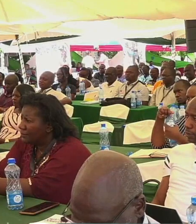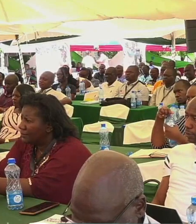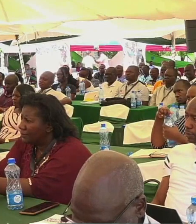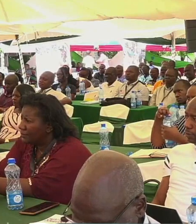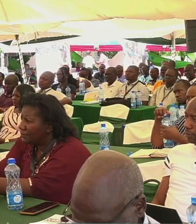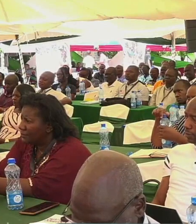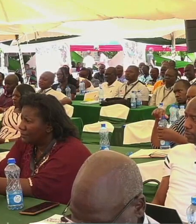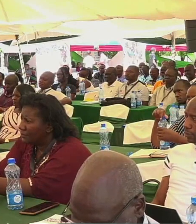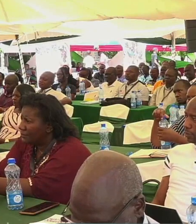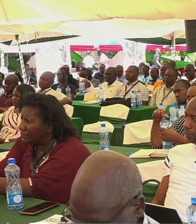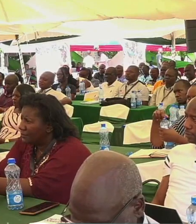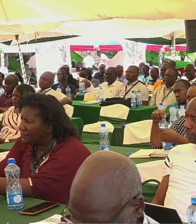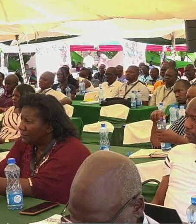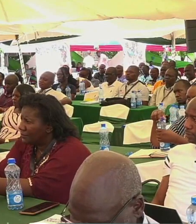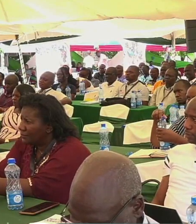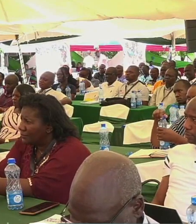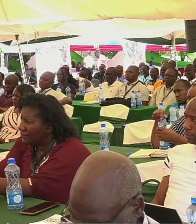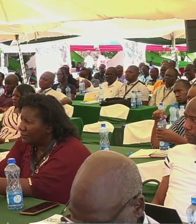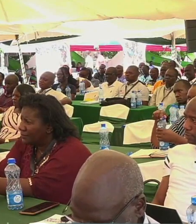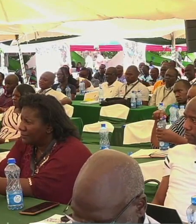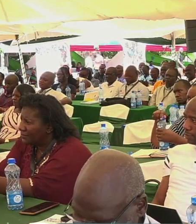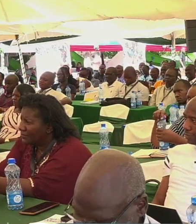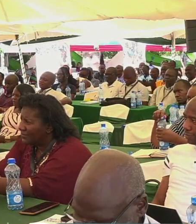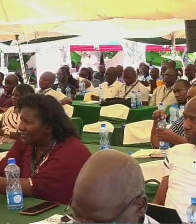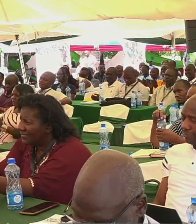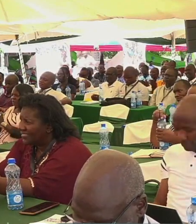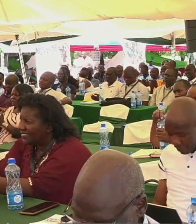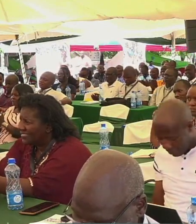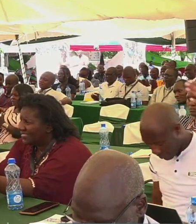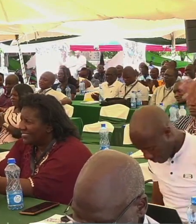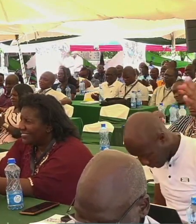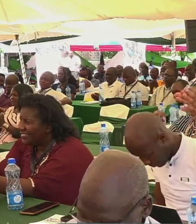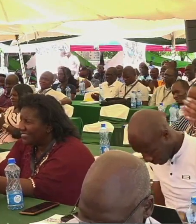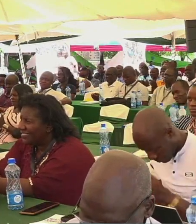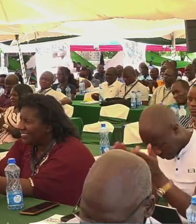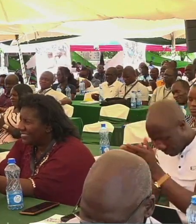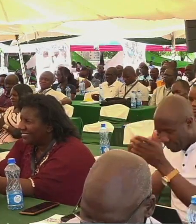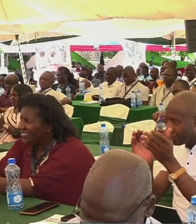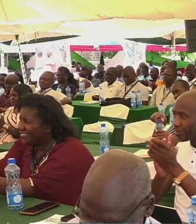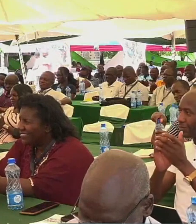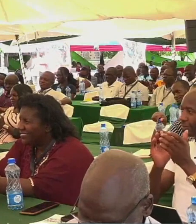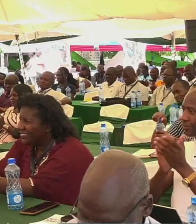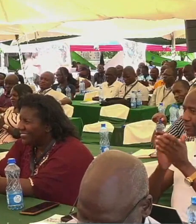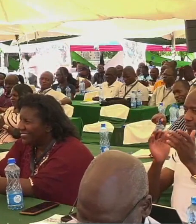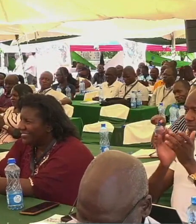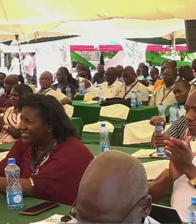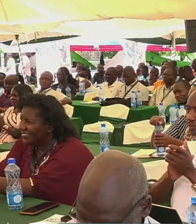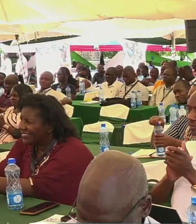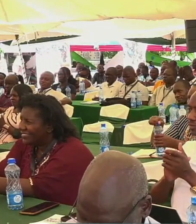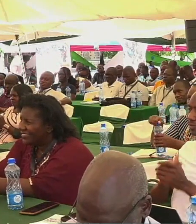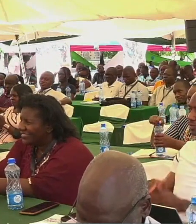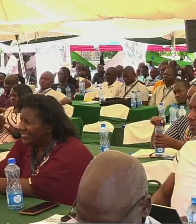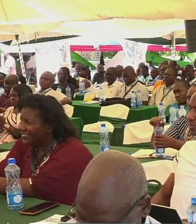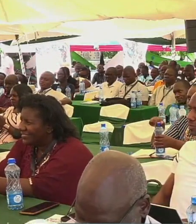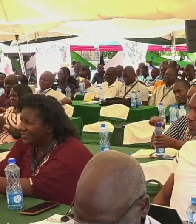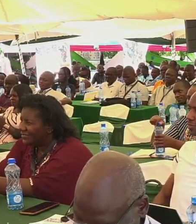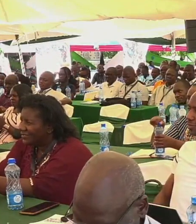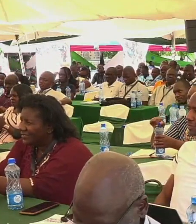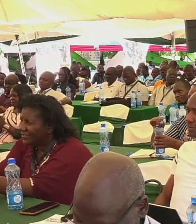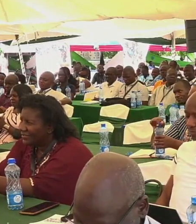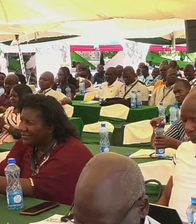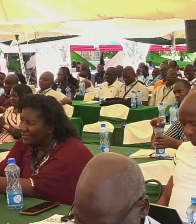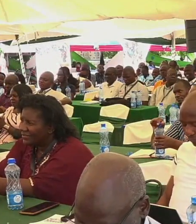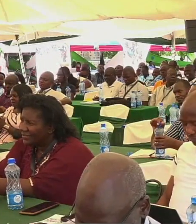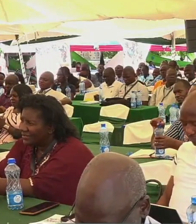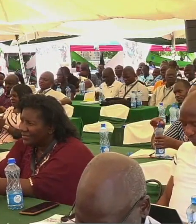first. Hakuna mtu ananipigia makofi. Mwangi, my friend, I know I still want your friendship, so